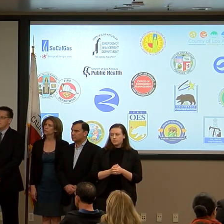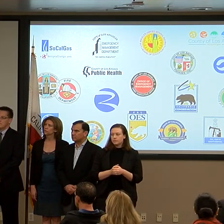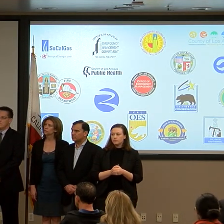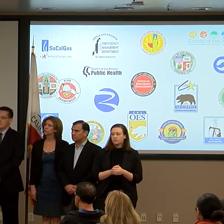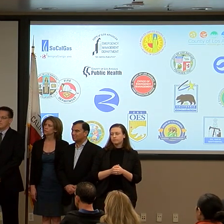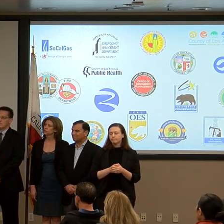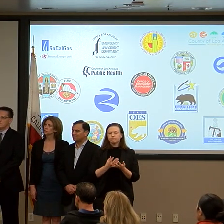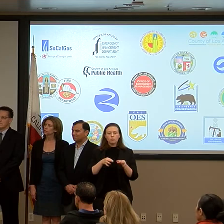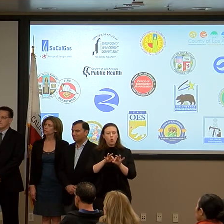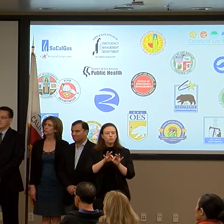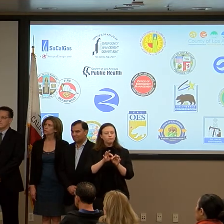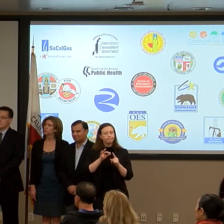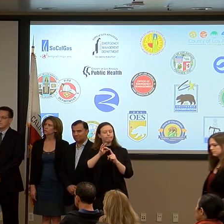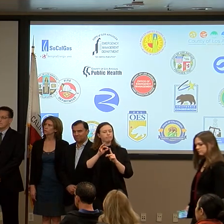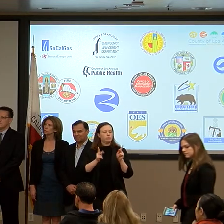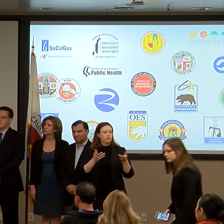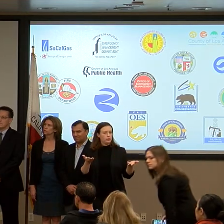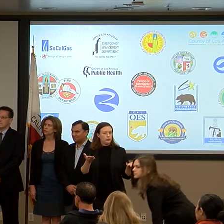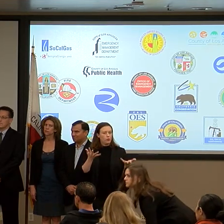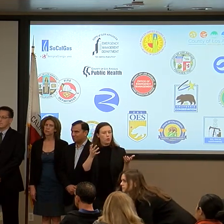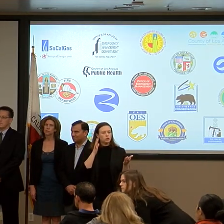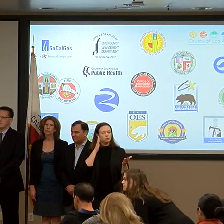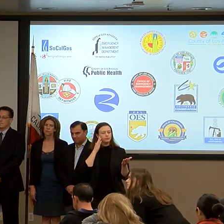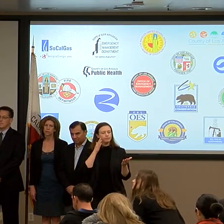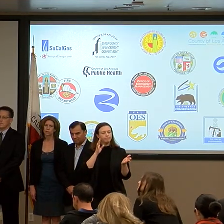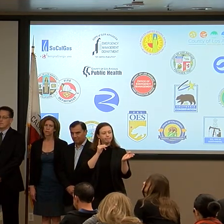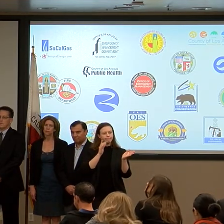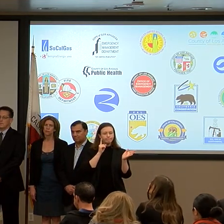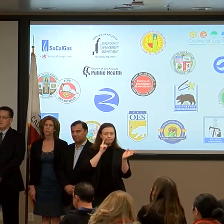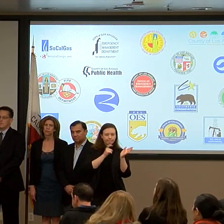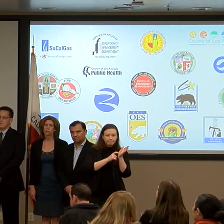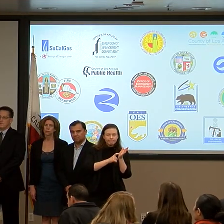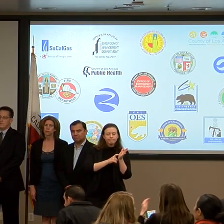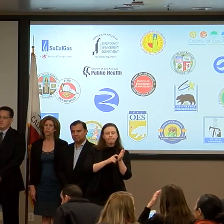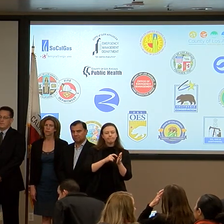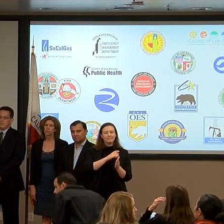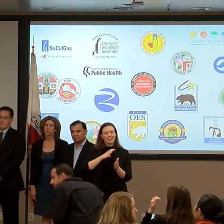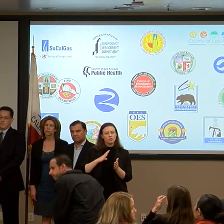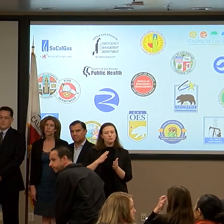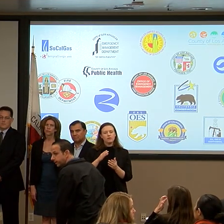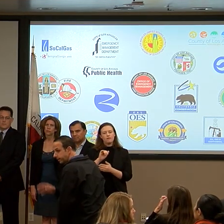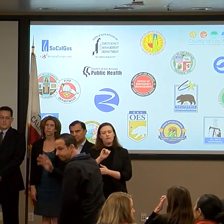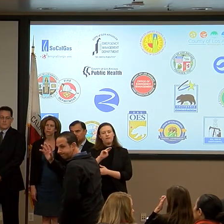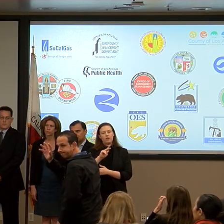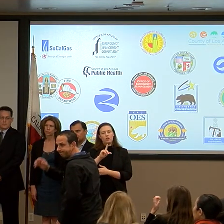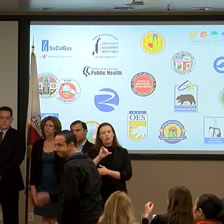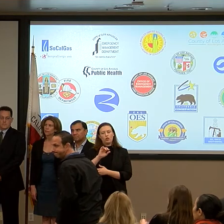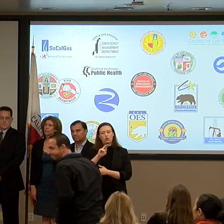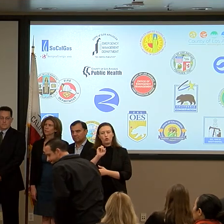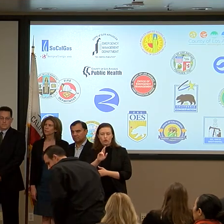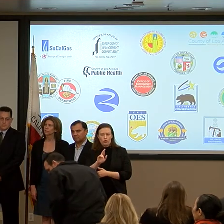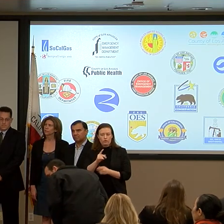VIPs that are in the room. I want to address Councilman Englander from the City of Los Angeles and